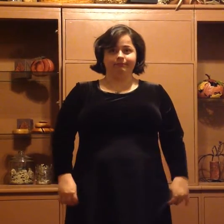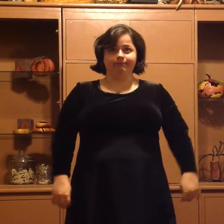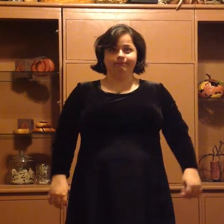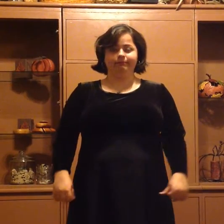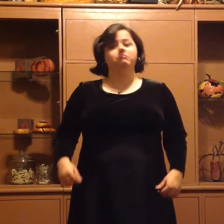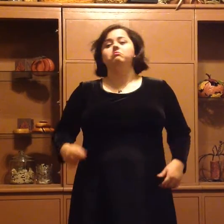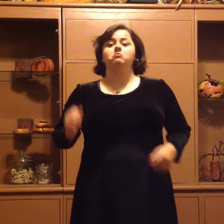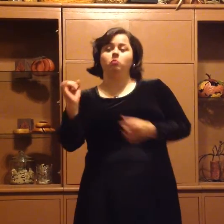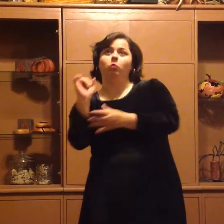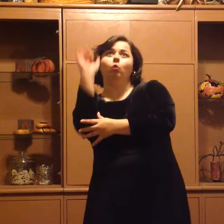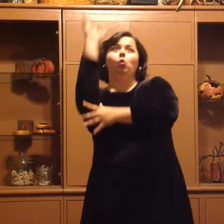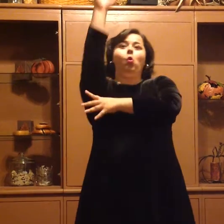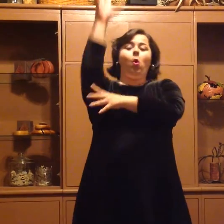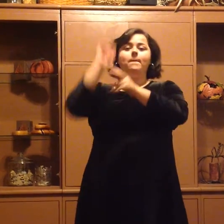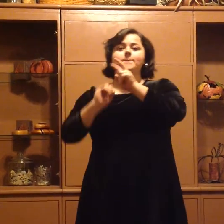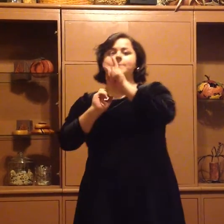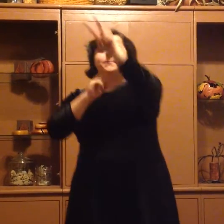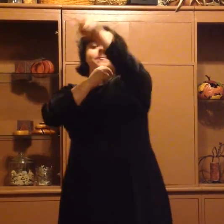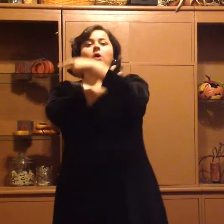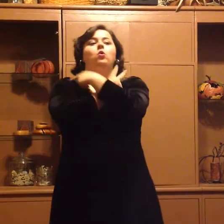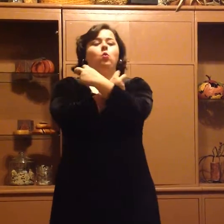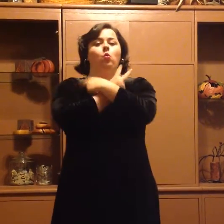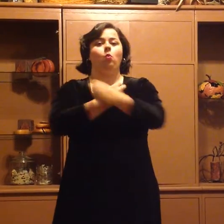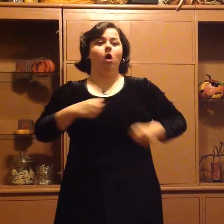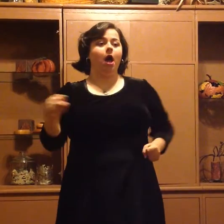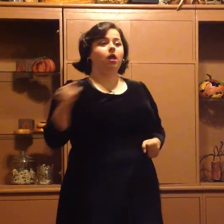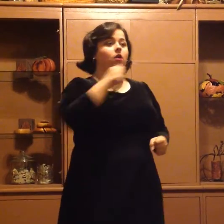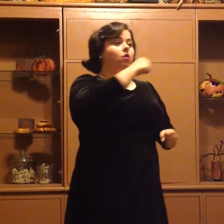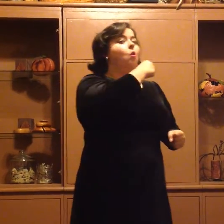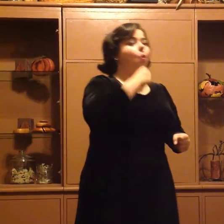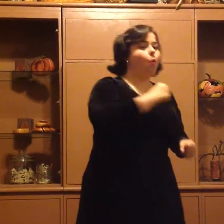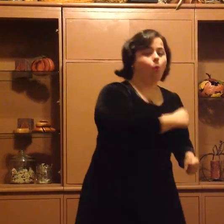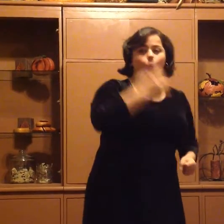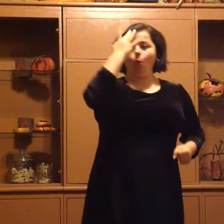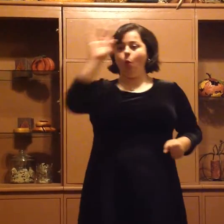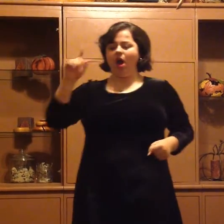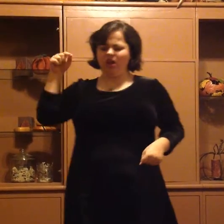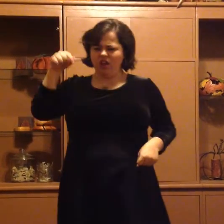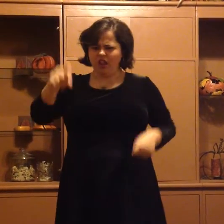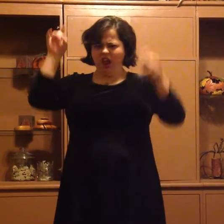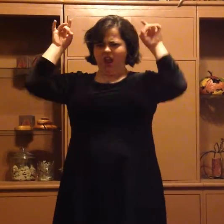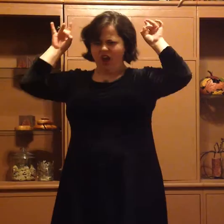The wise old bear who lived at the top of the tallest eucalyptus tree thought this behavior was terrible.